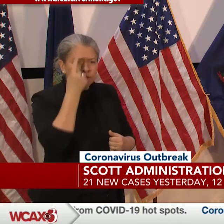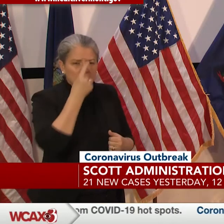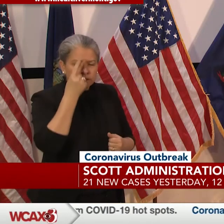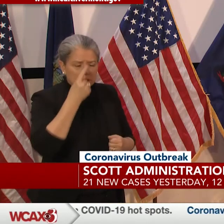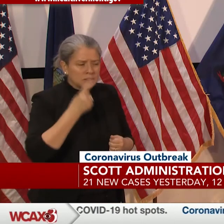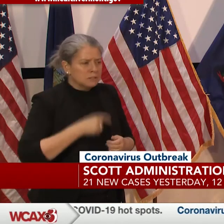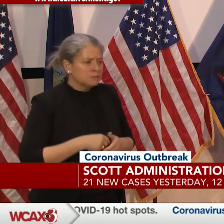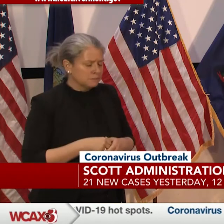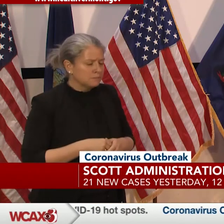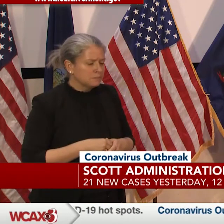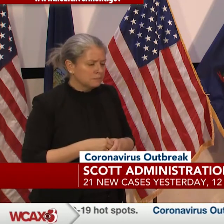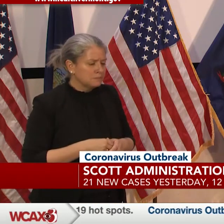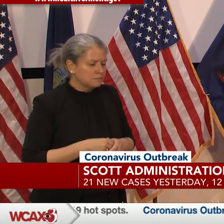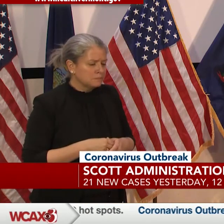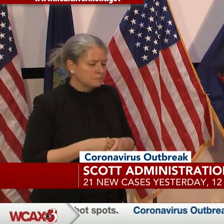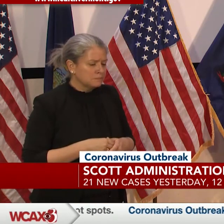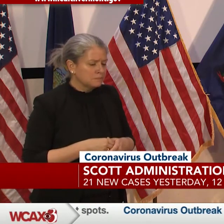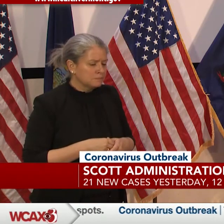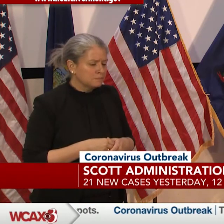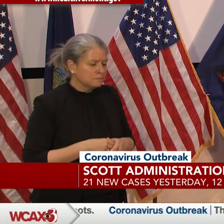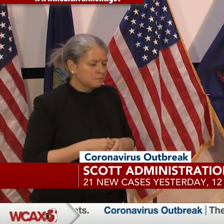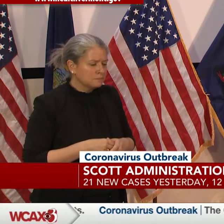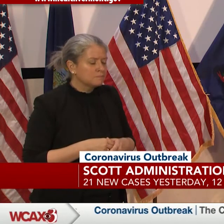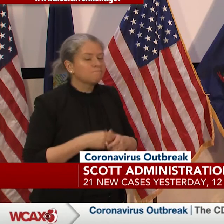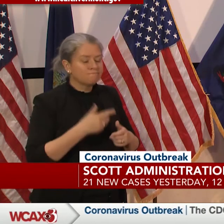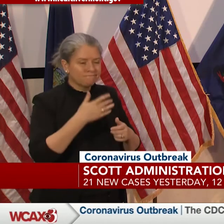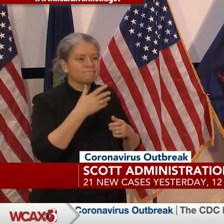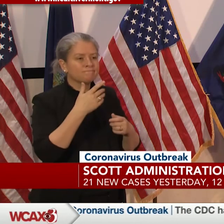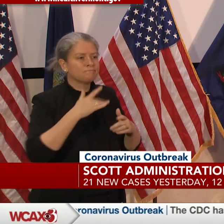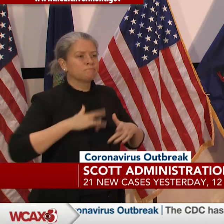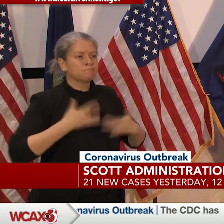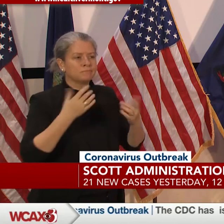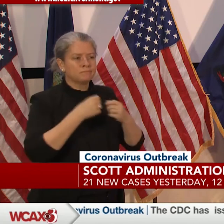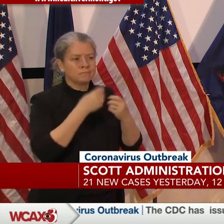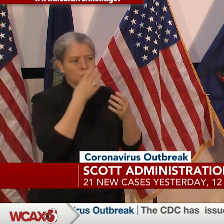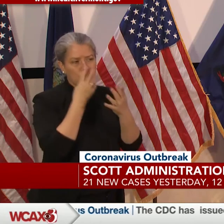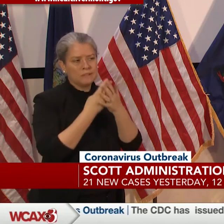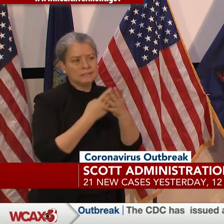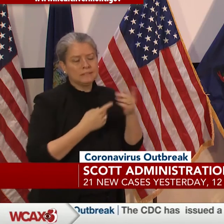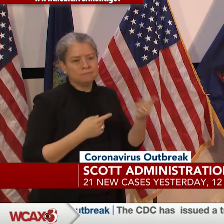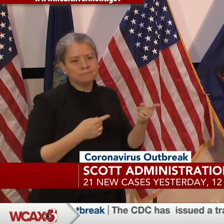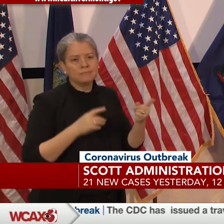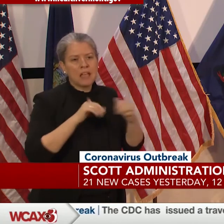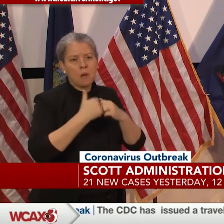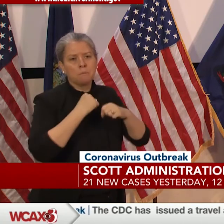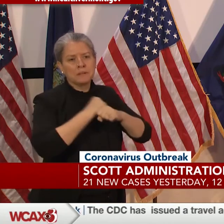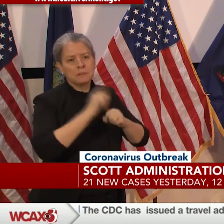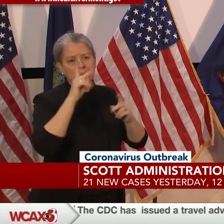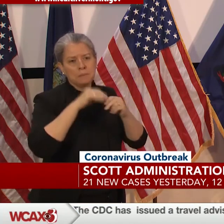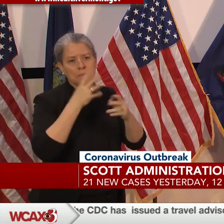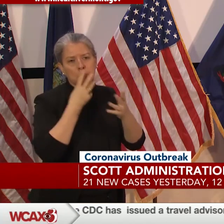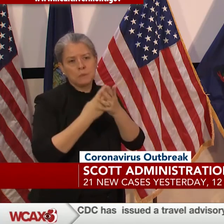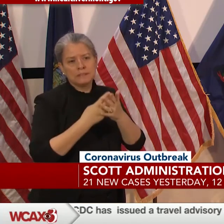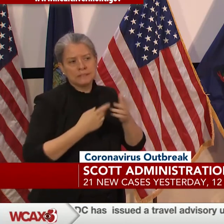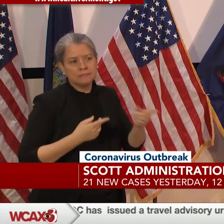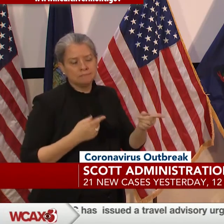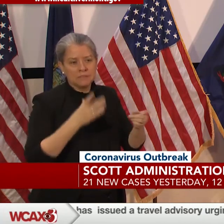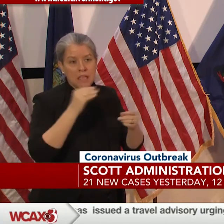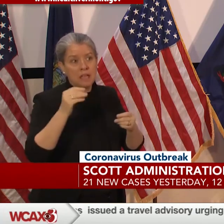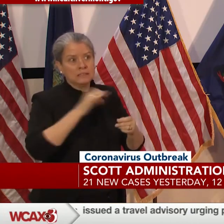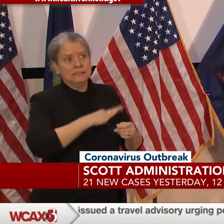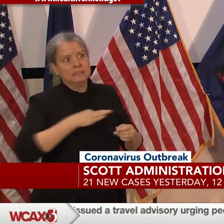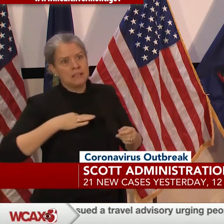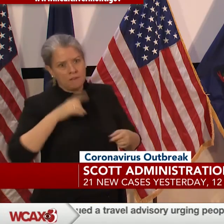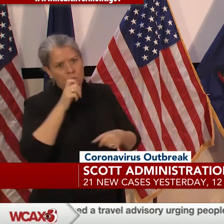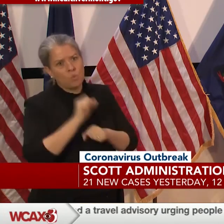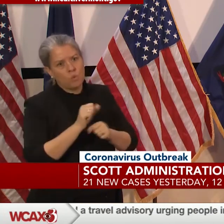taken to protect the prison population and the staff who work in the prisons. I'm going to refer